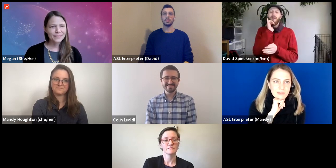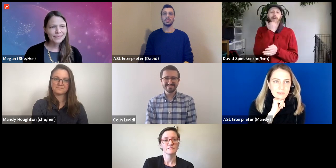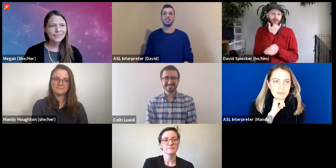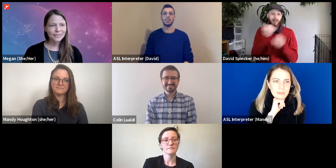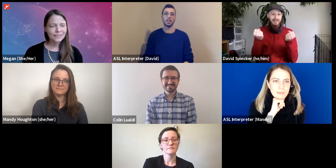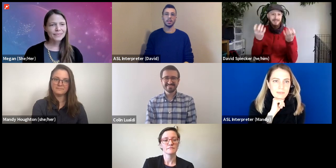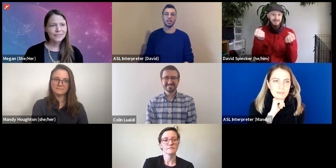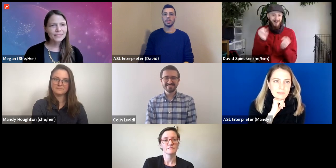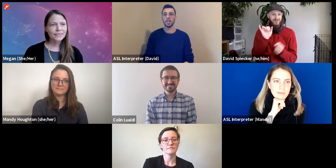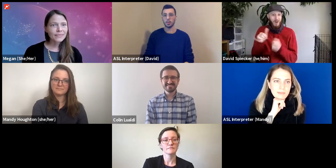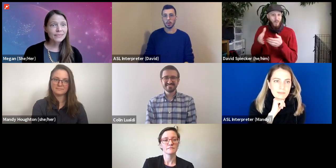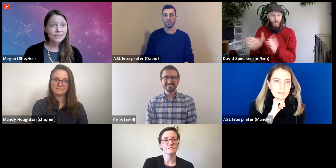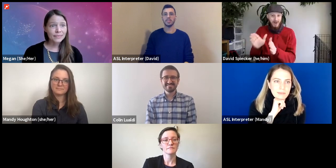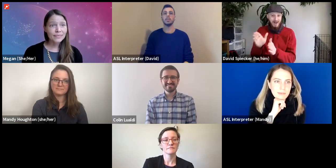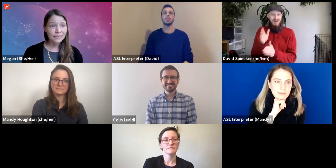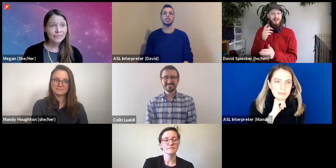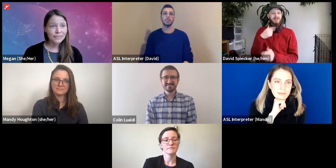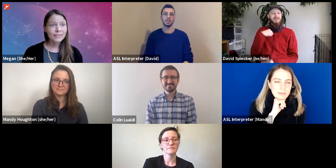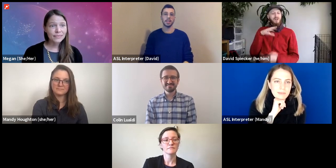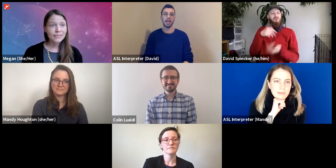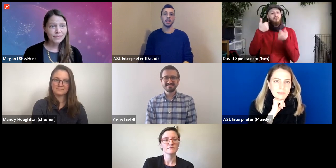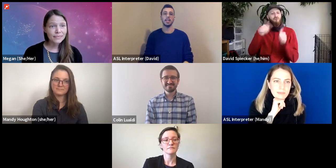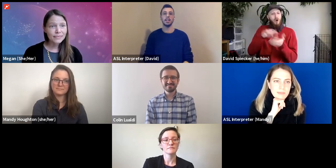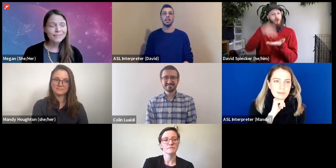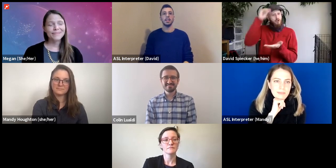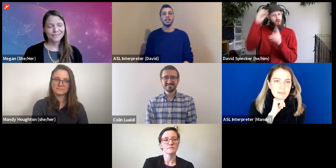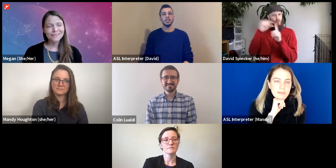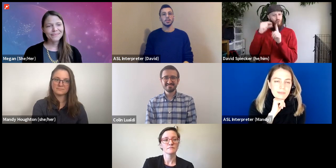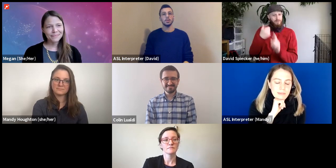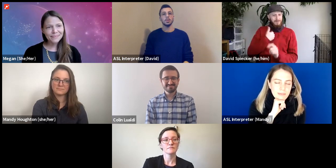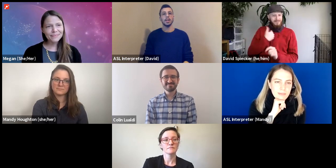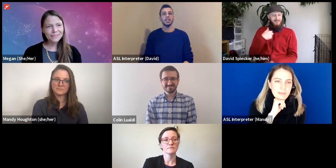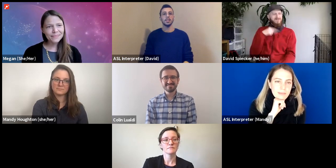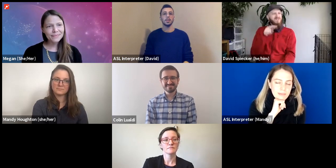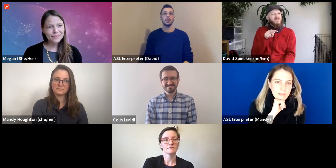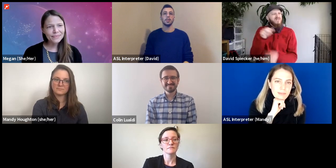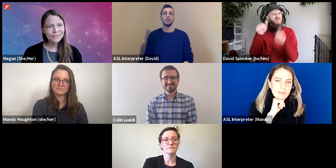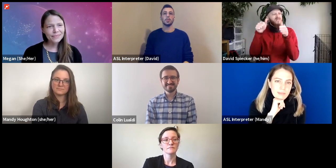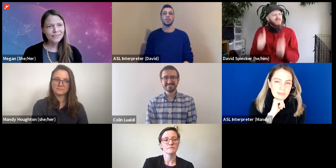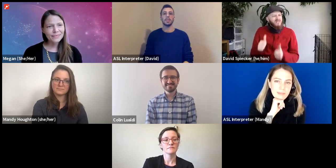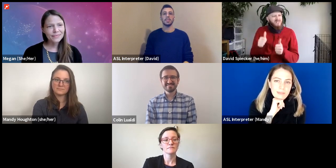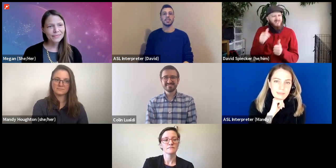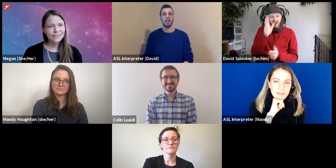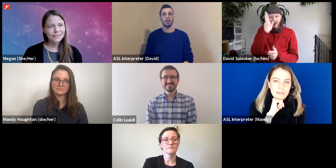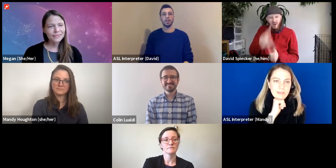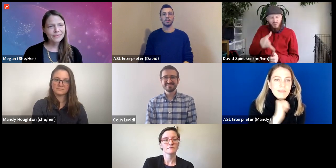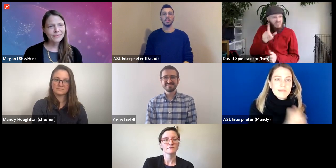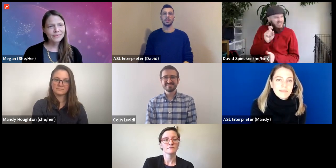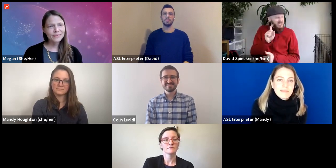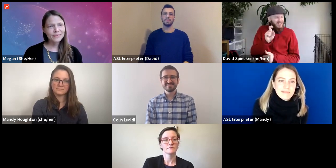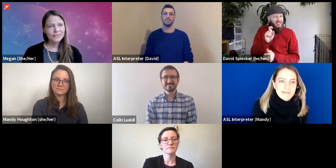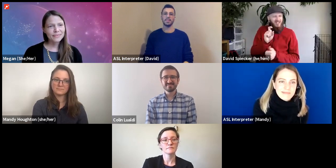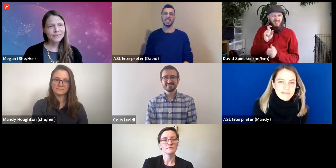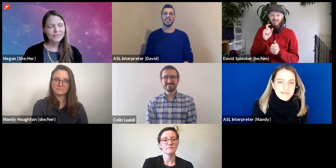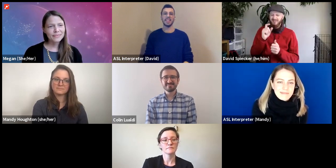to degenerate, like a degenerate person. So it's a missed sign. So trying to learn the words myself, I was